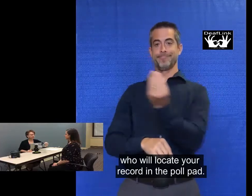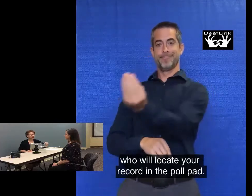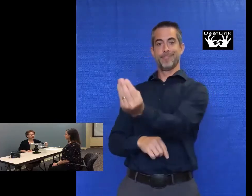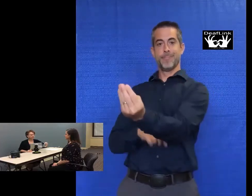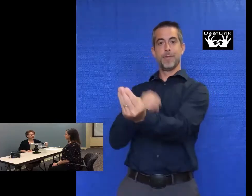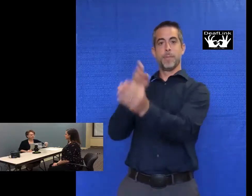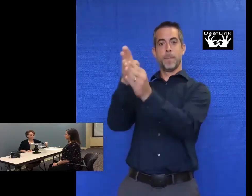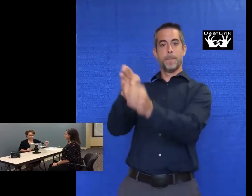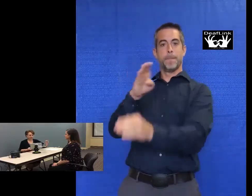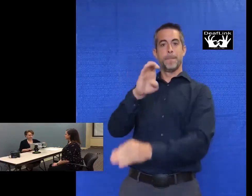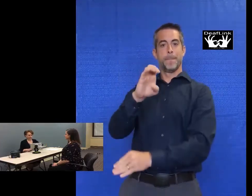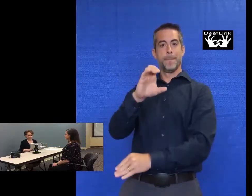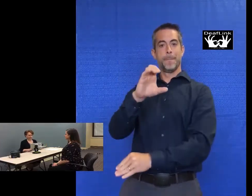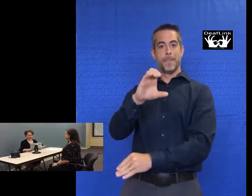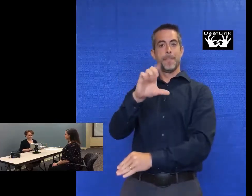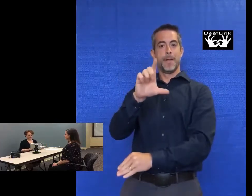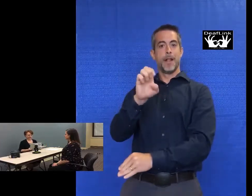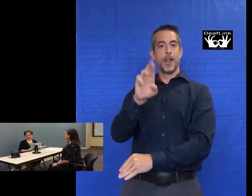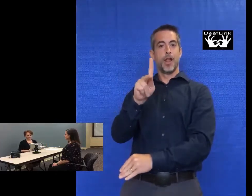pad.